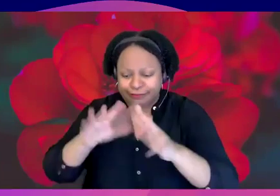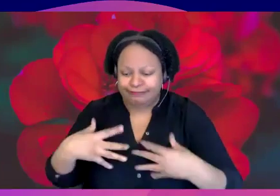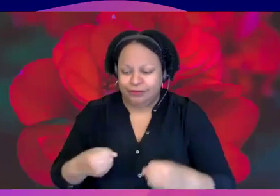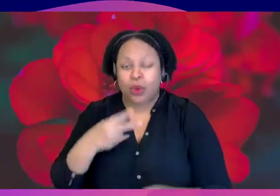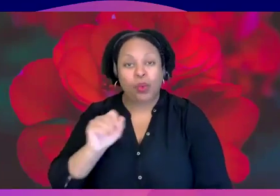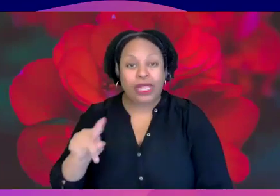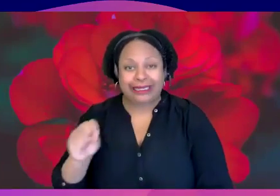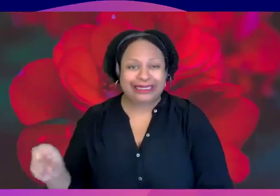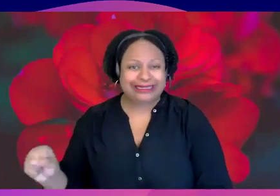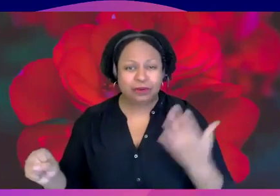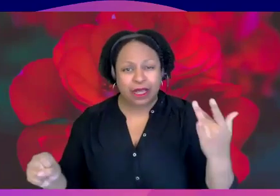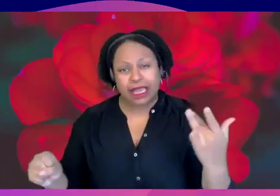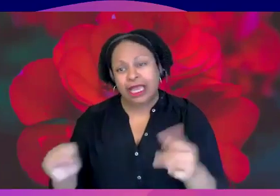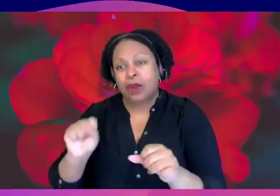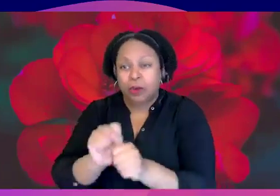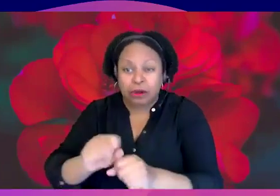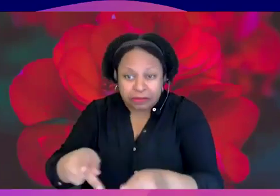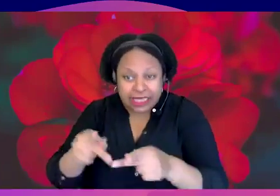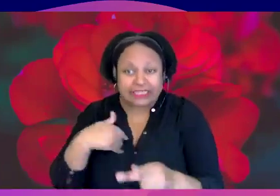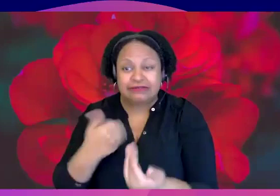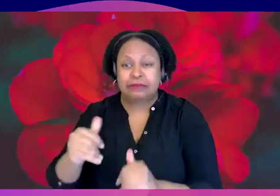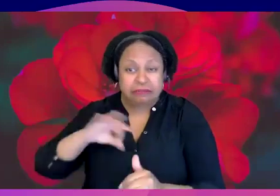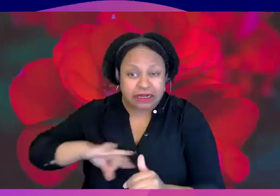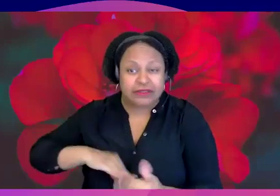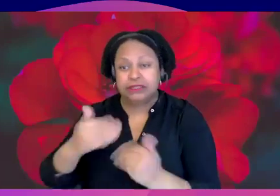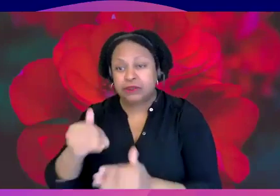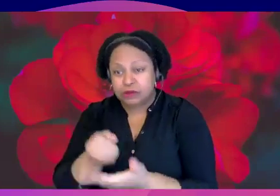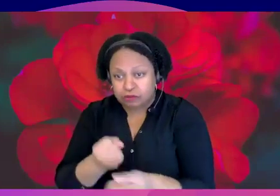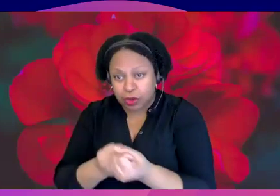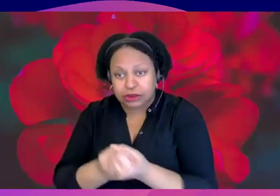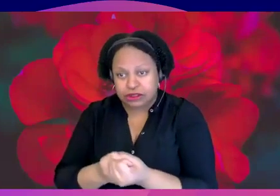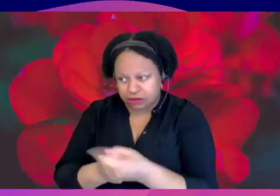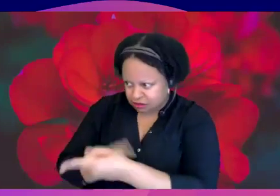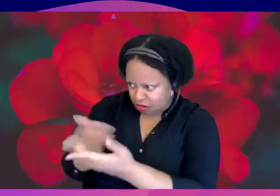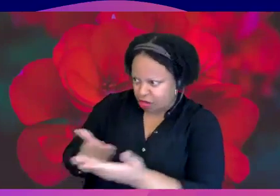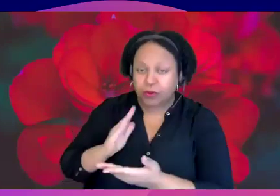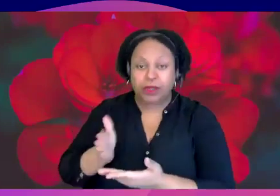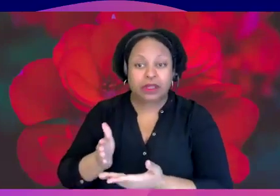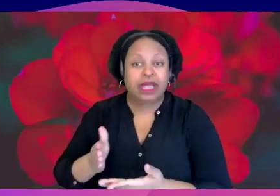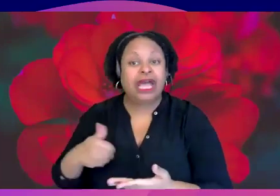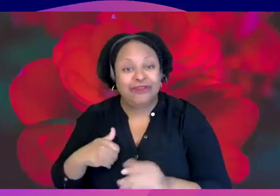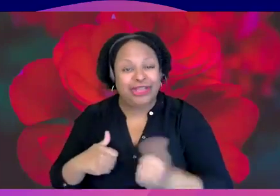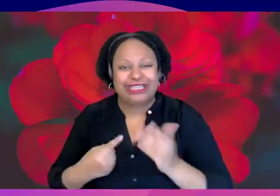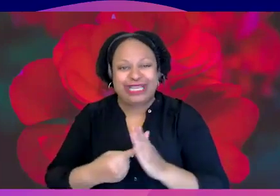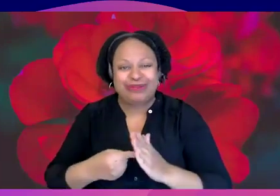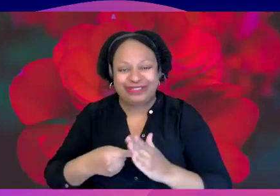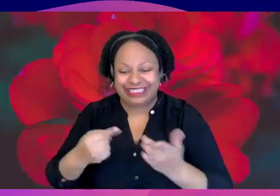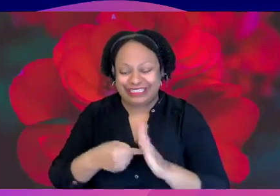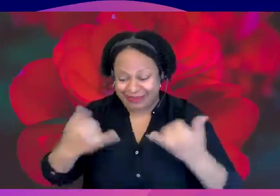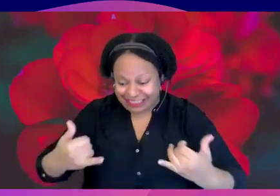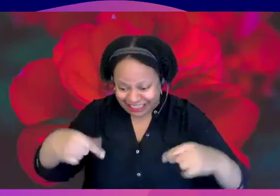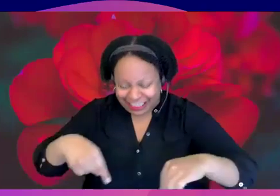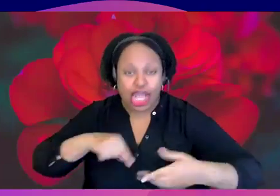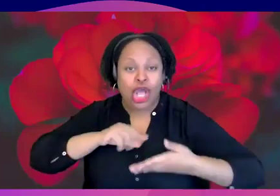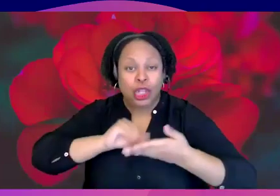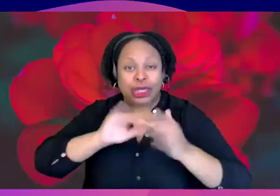that have limited benefits and supports. So there are many examples, including the Learning Network, where we are here today to